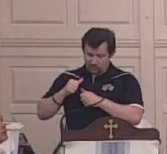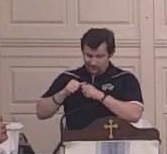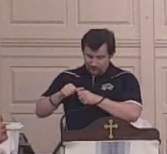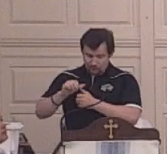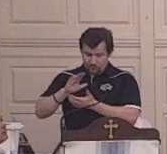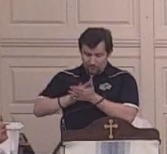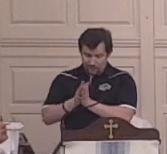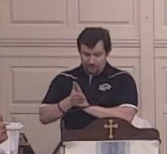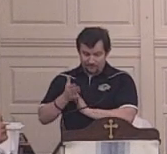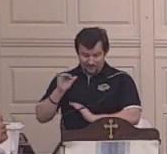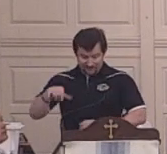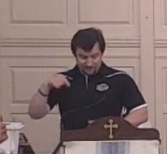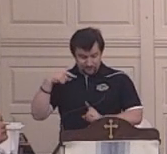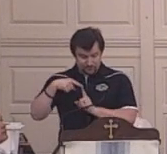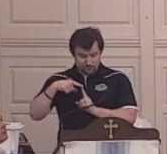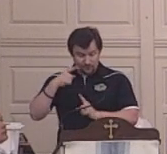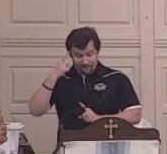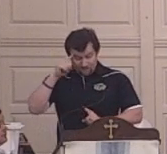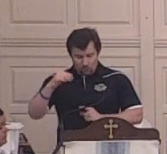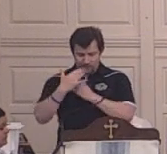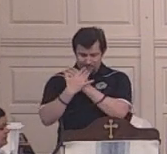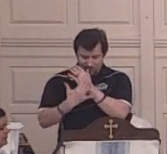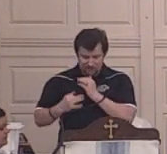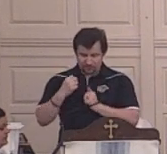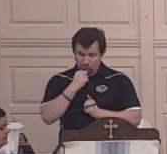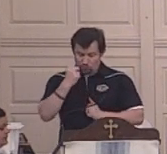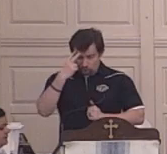thus obtaining eternal redemption.